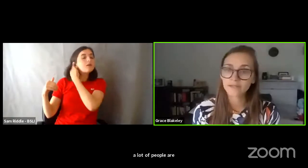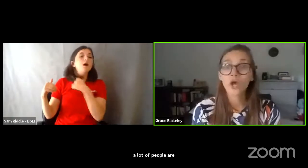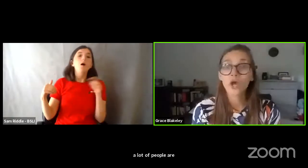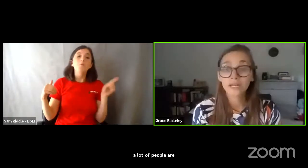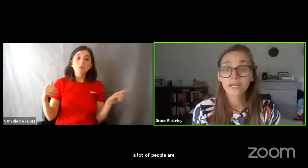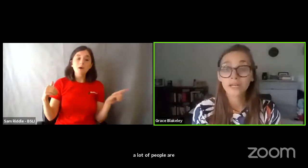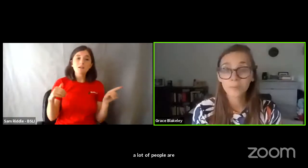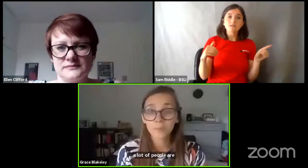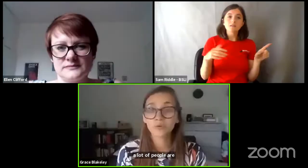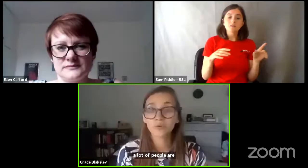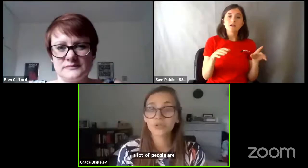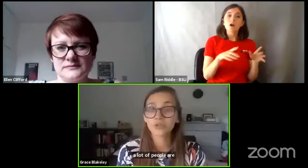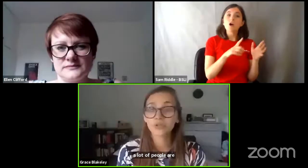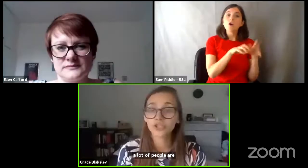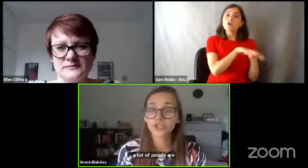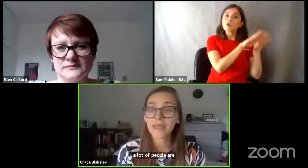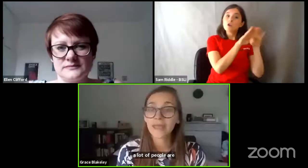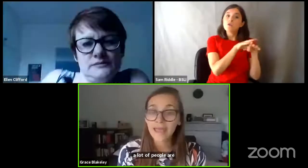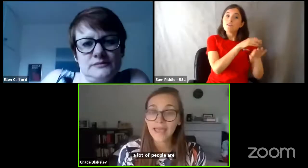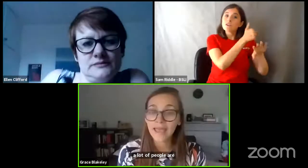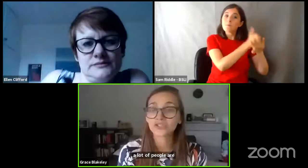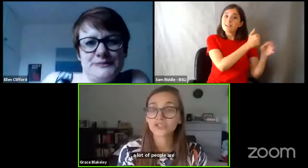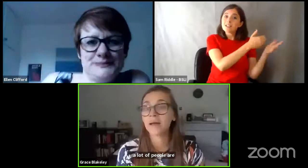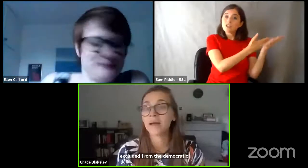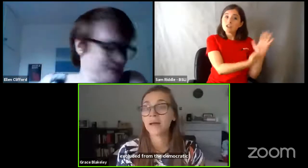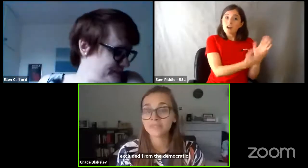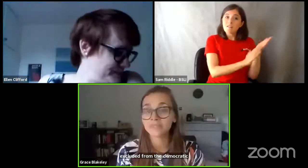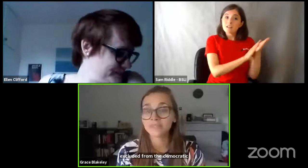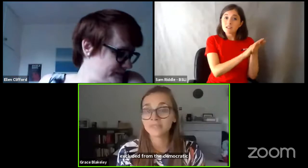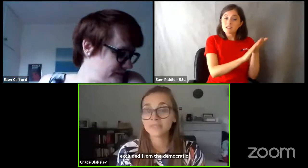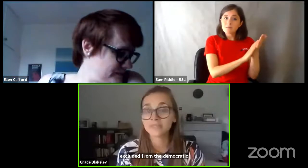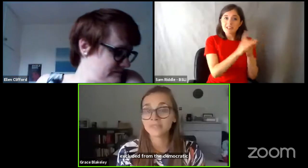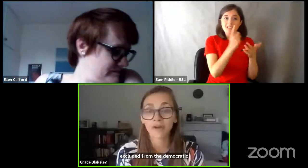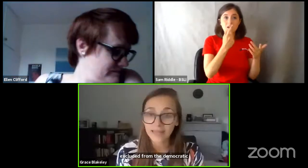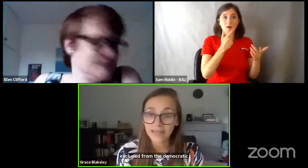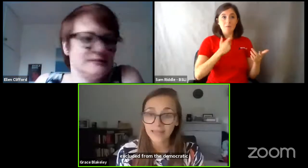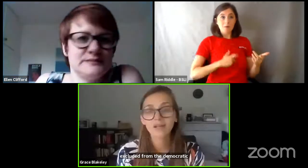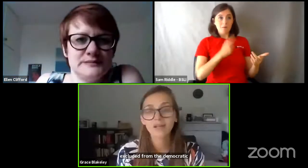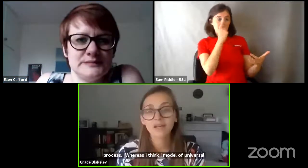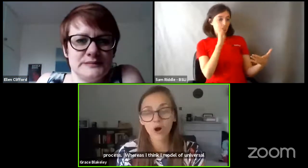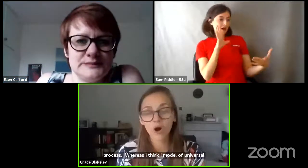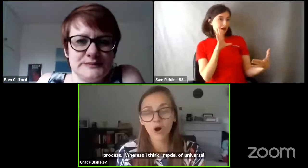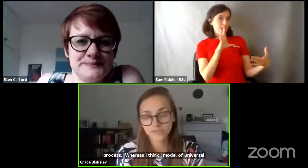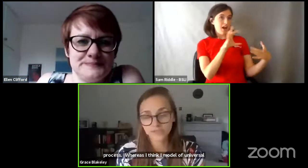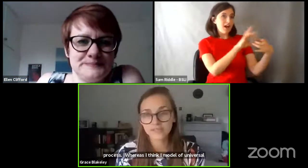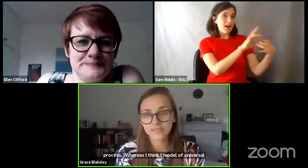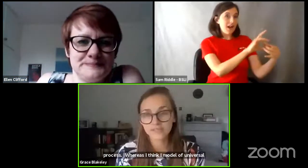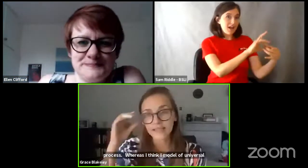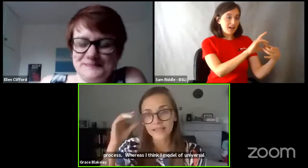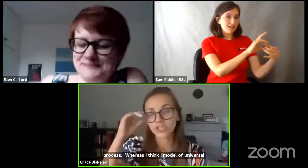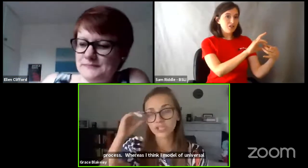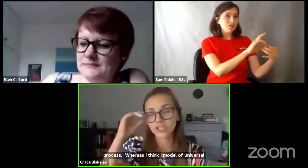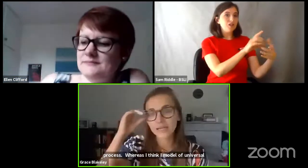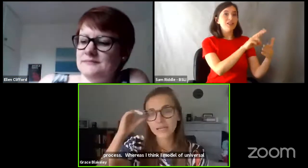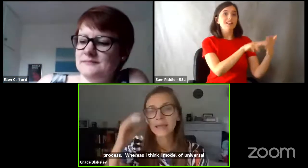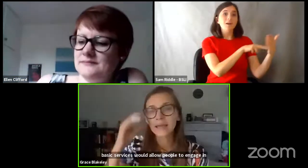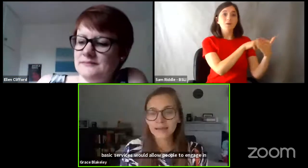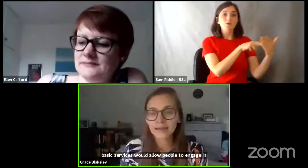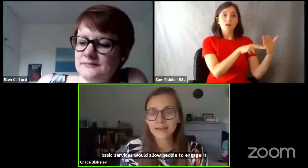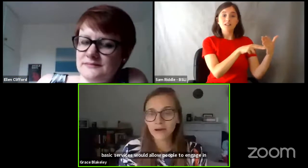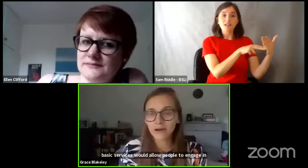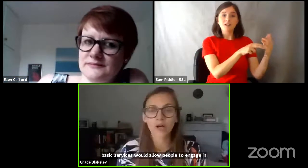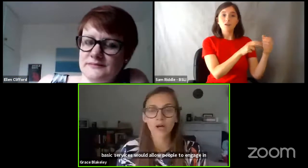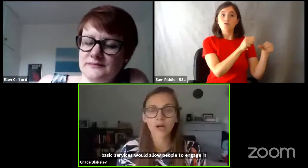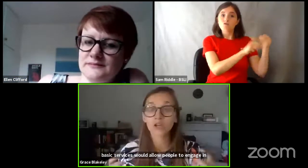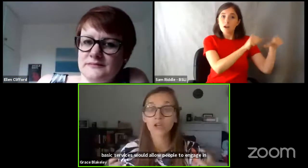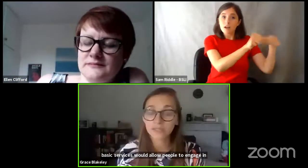services would allow people to engage in democratic planning of the services that they are using, and